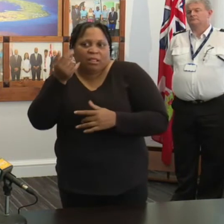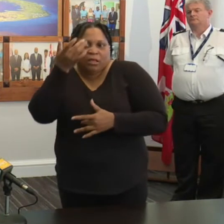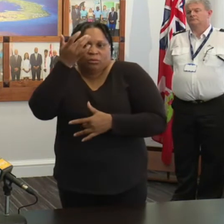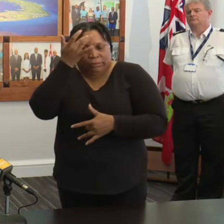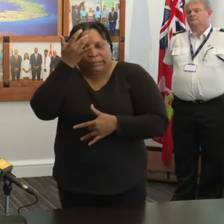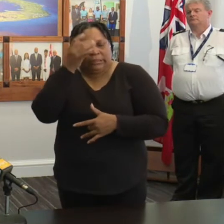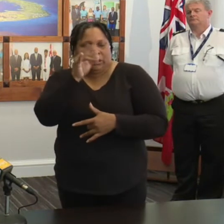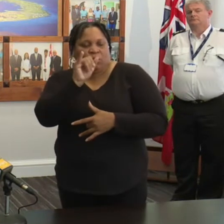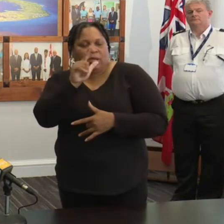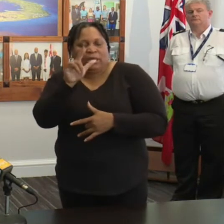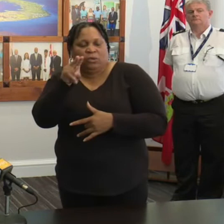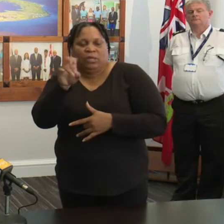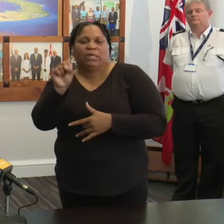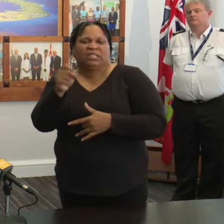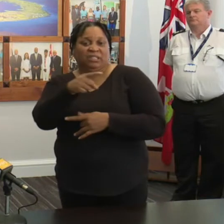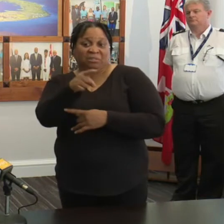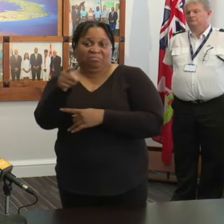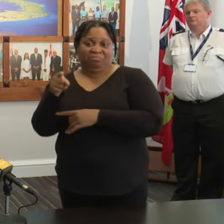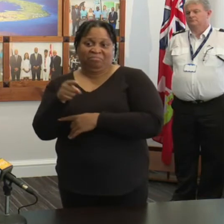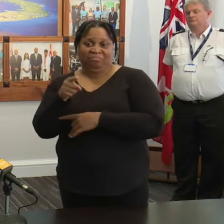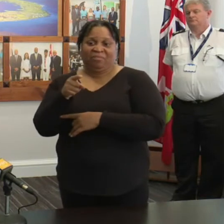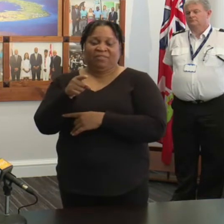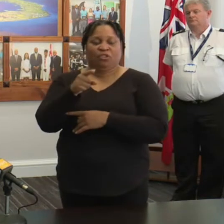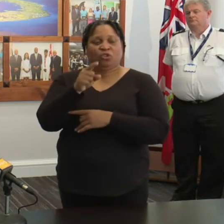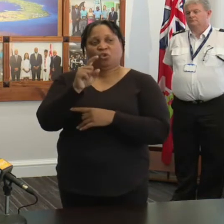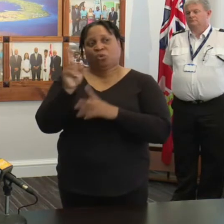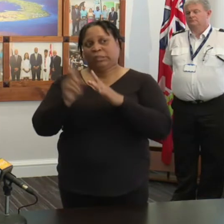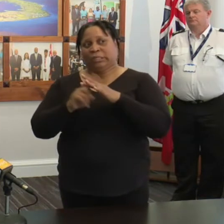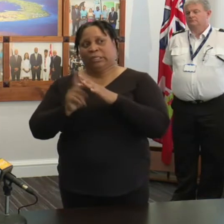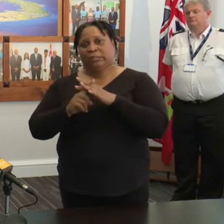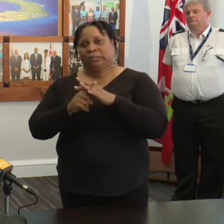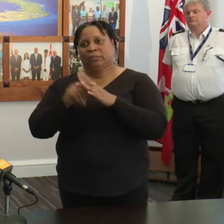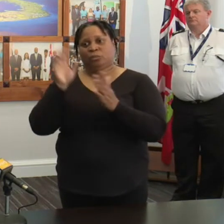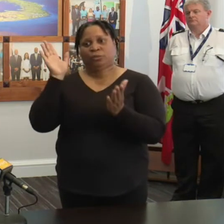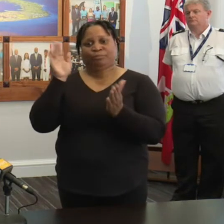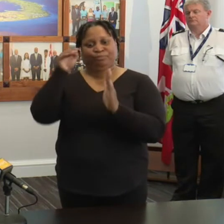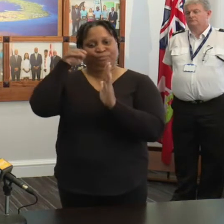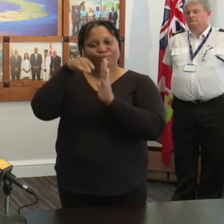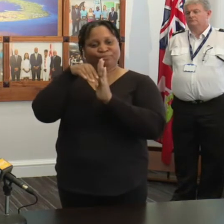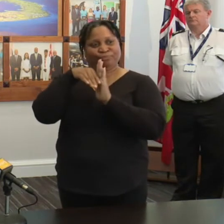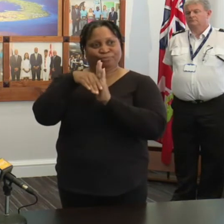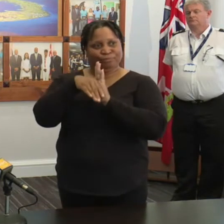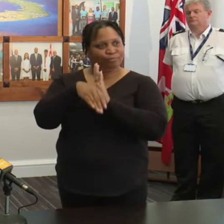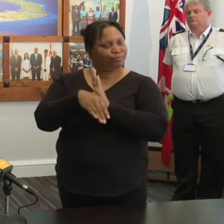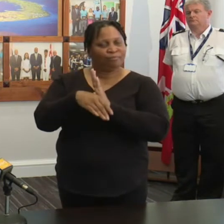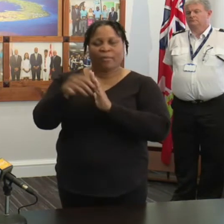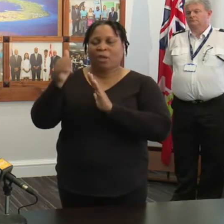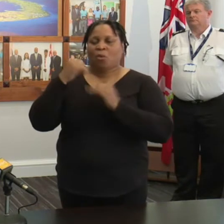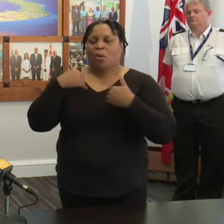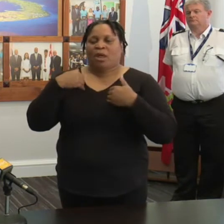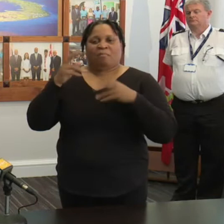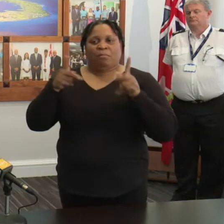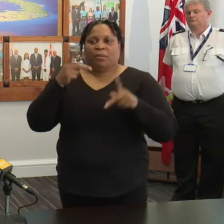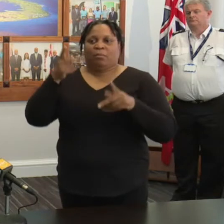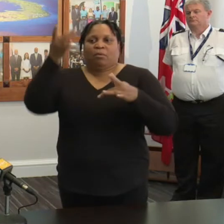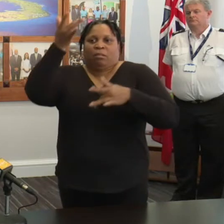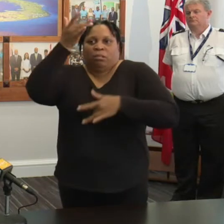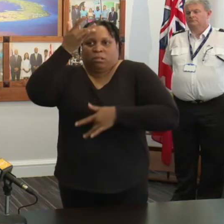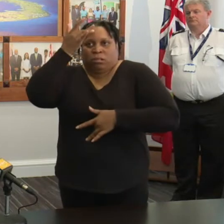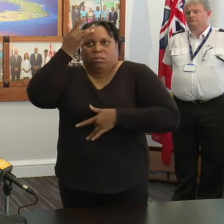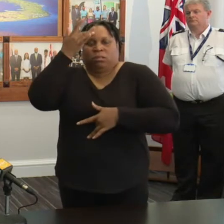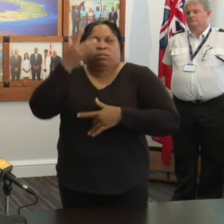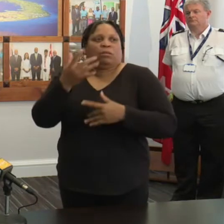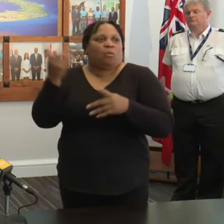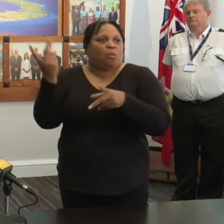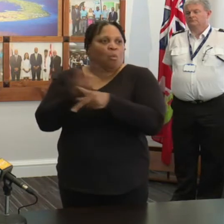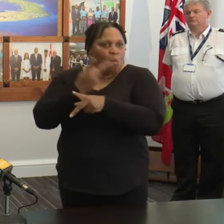place, even those cases will subside, and we will not have individuals becoming unwell to a great extent.